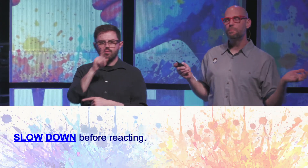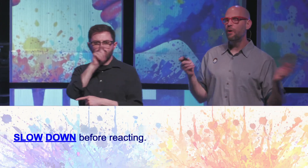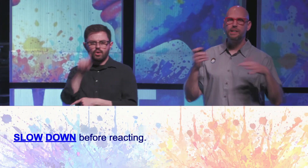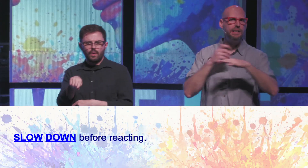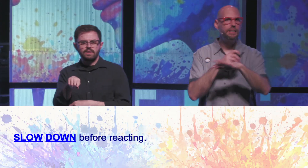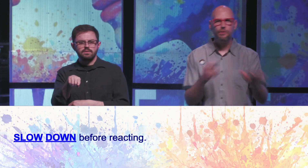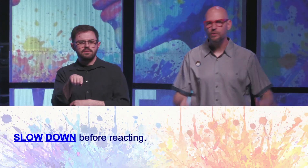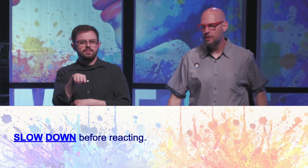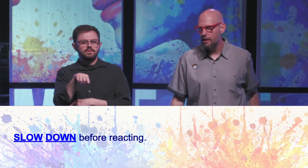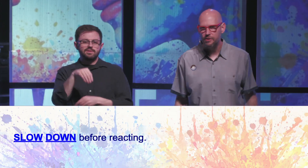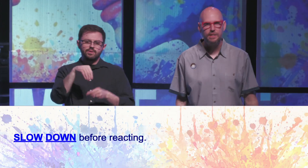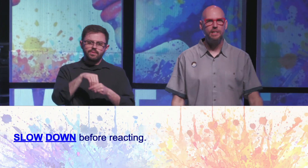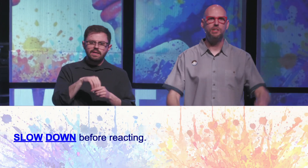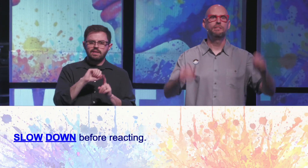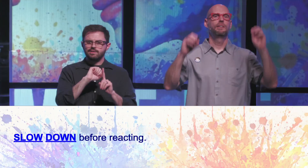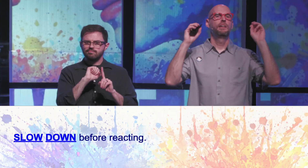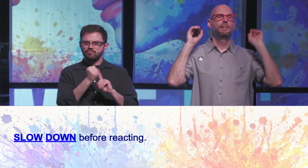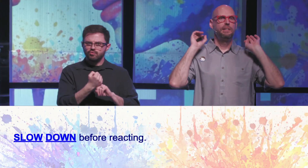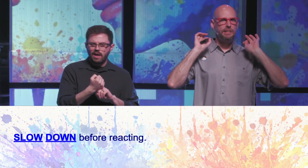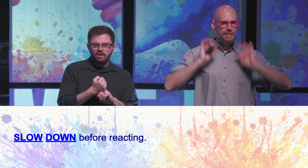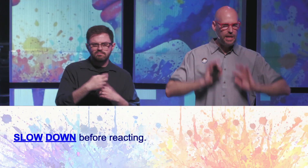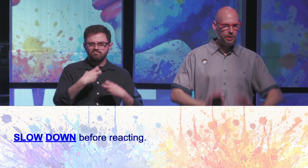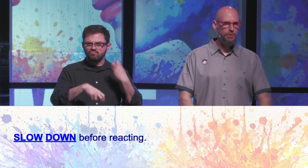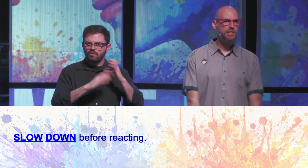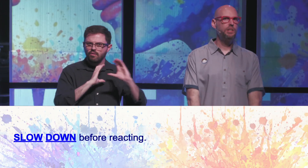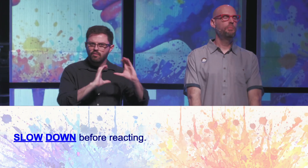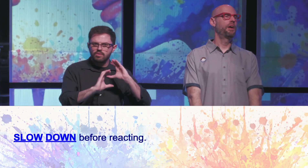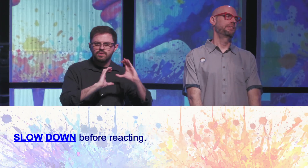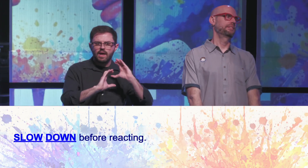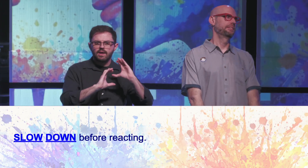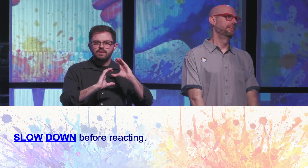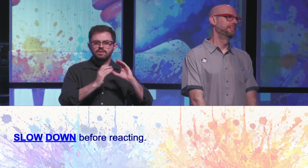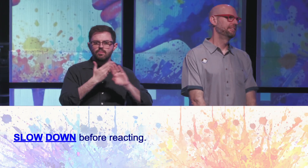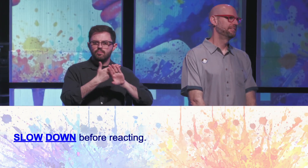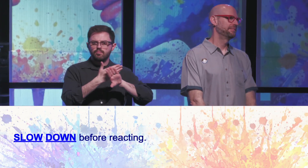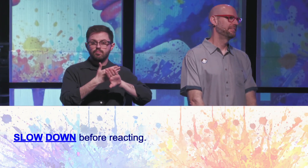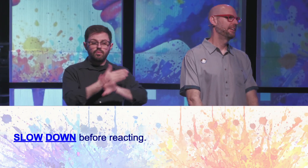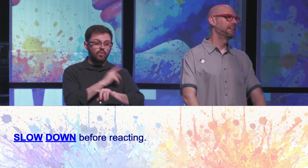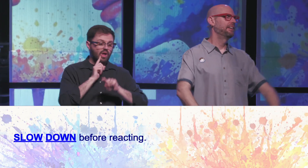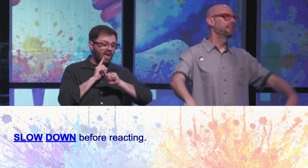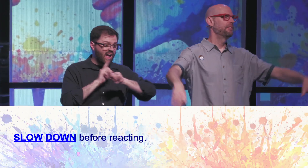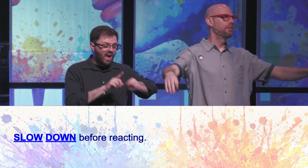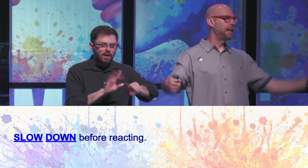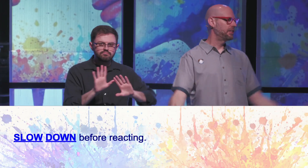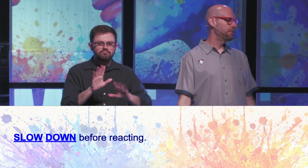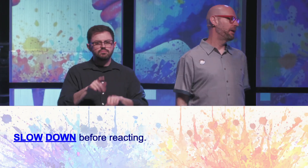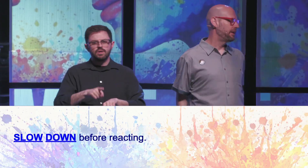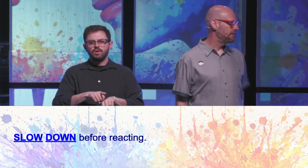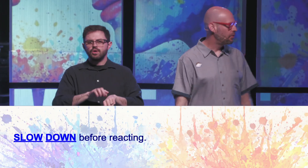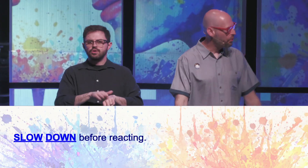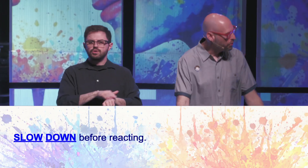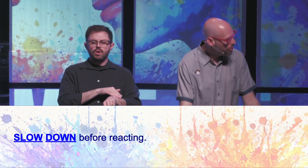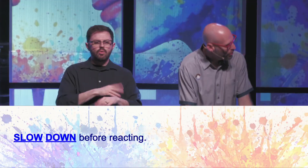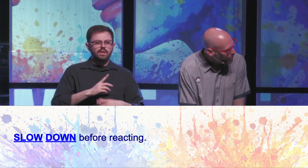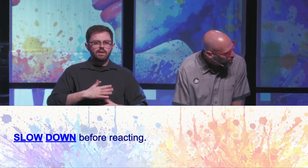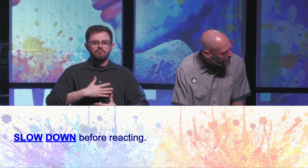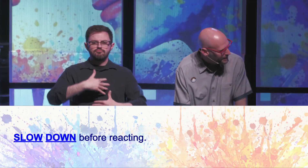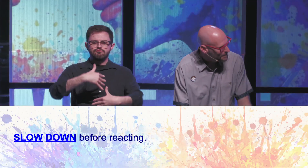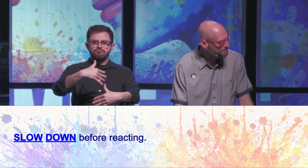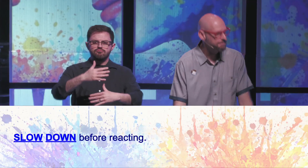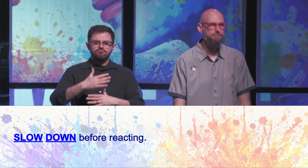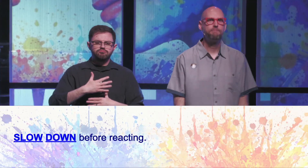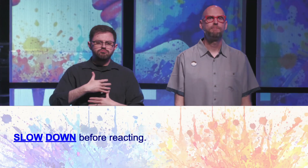you respond in a difficult conversation, take 3 slow breaths. Relax your body.